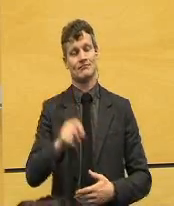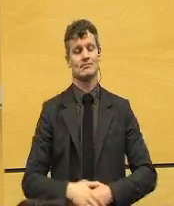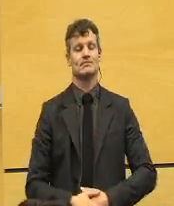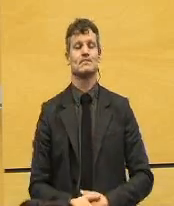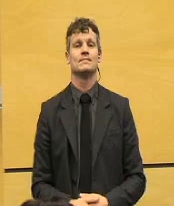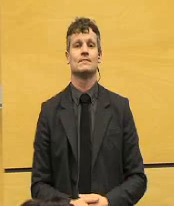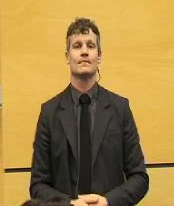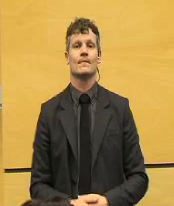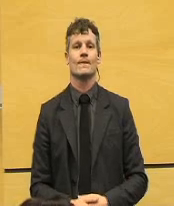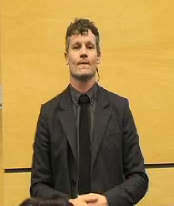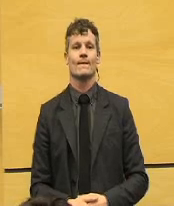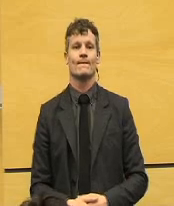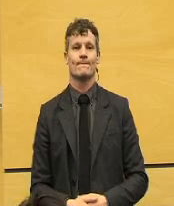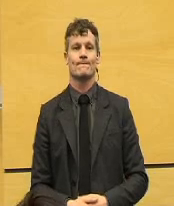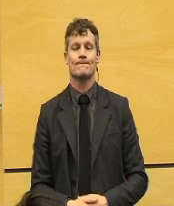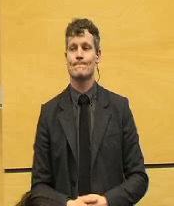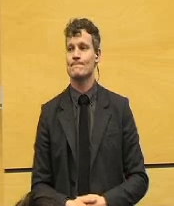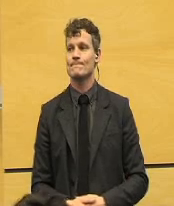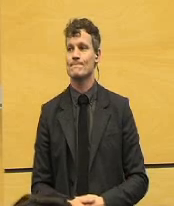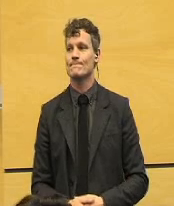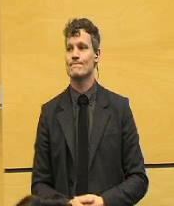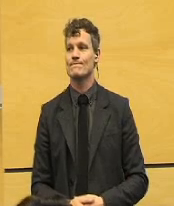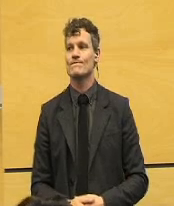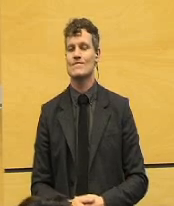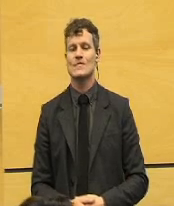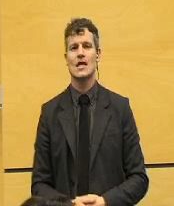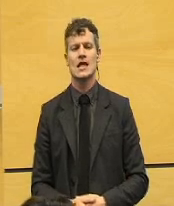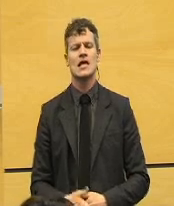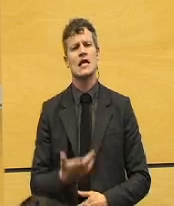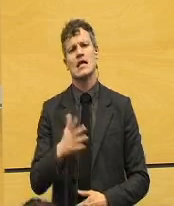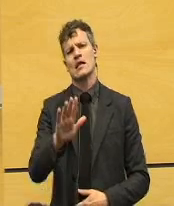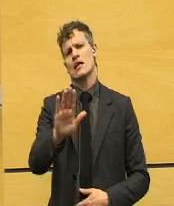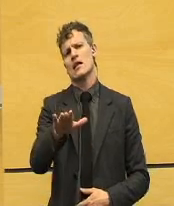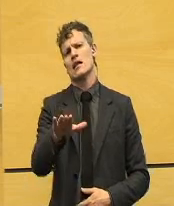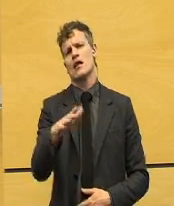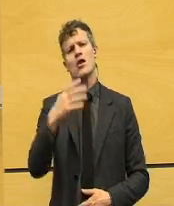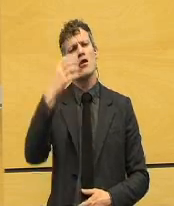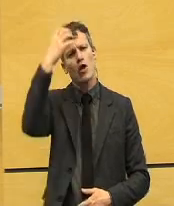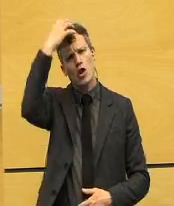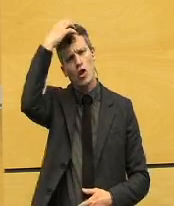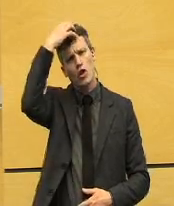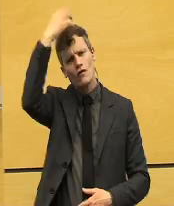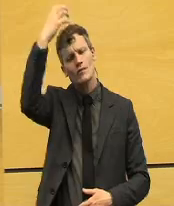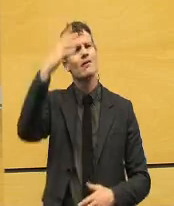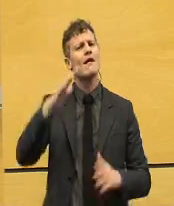I just want to know how the government is including